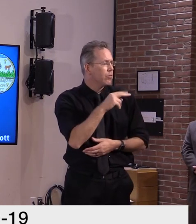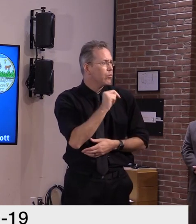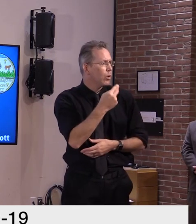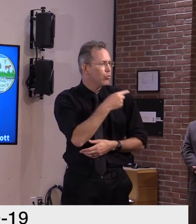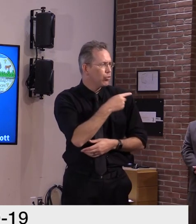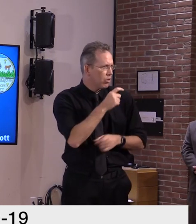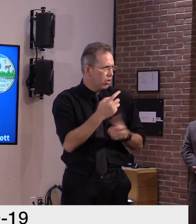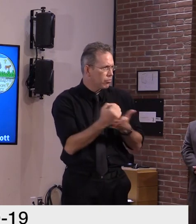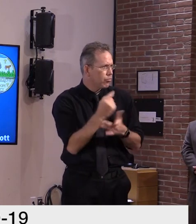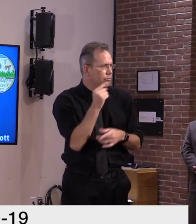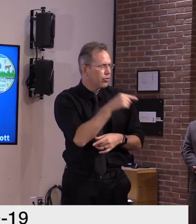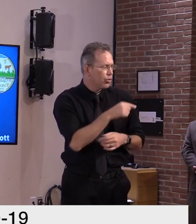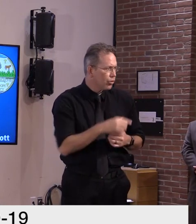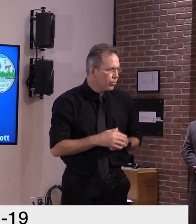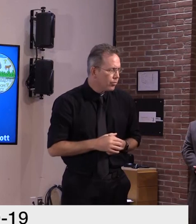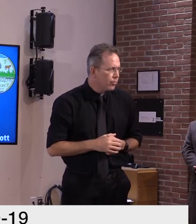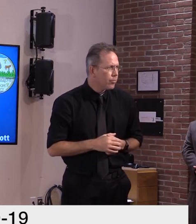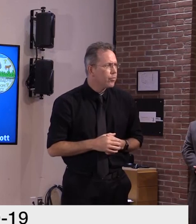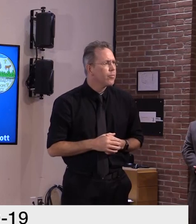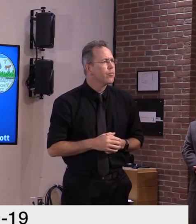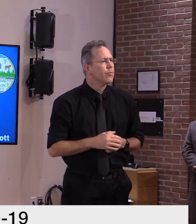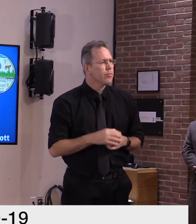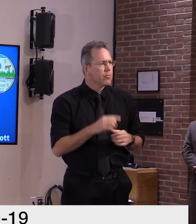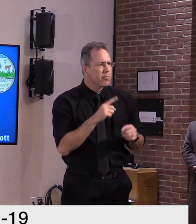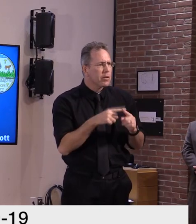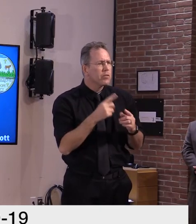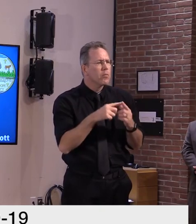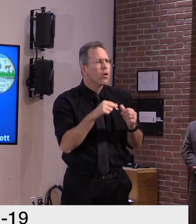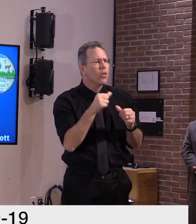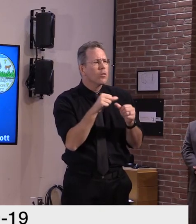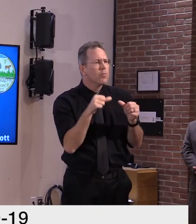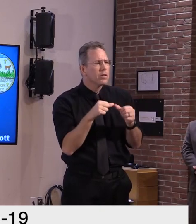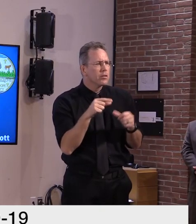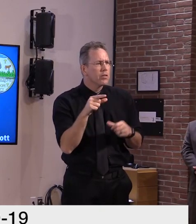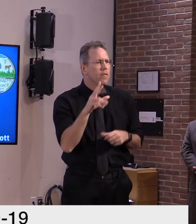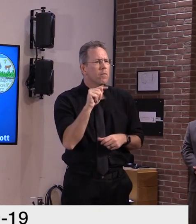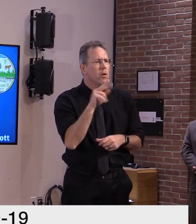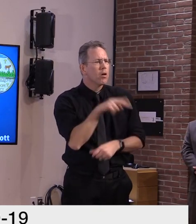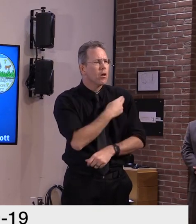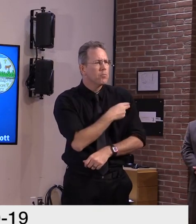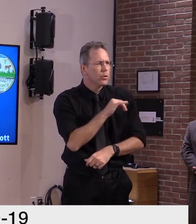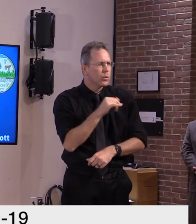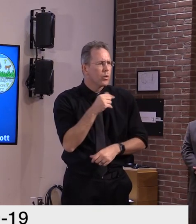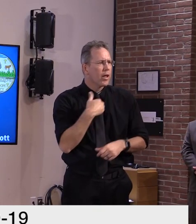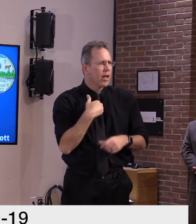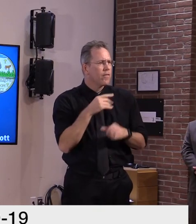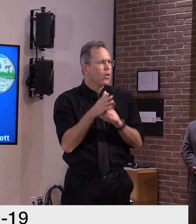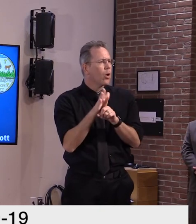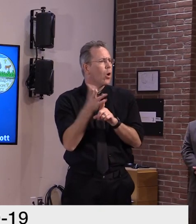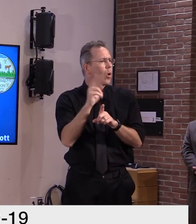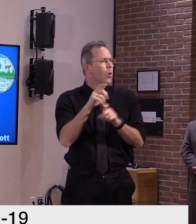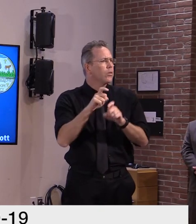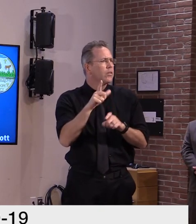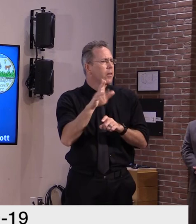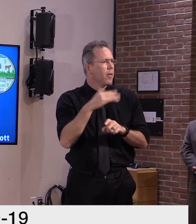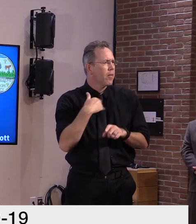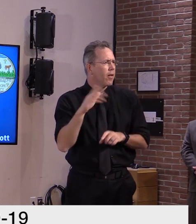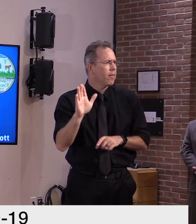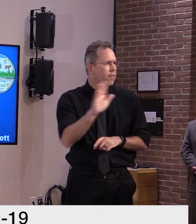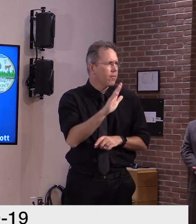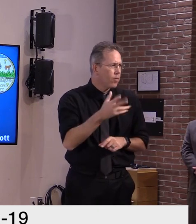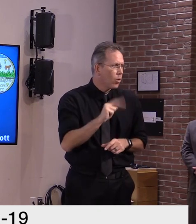and some of our hospitals within the state who do their own testing. So the turnaround has been